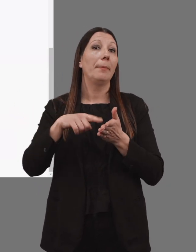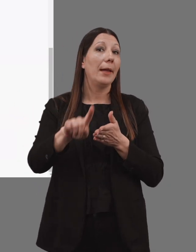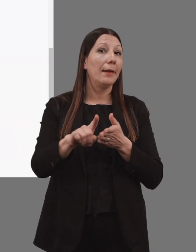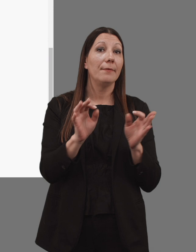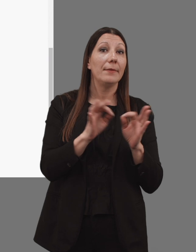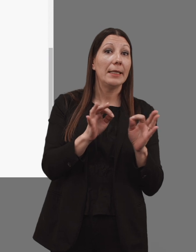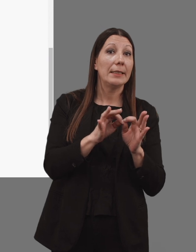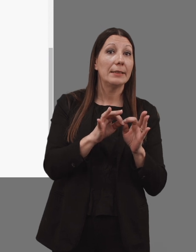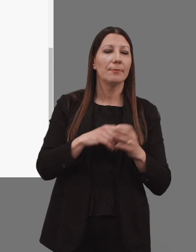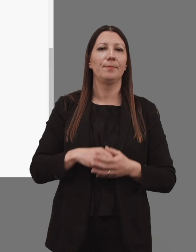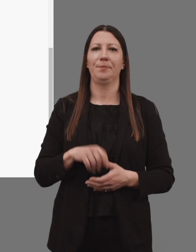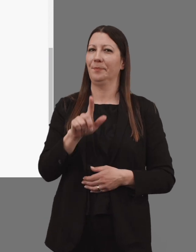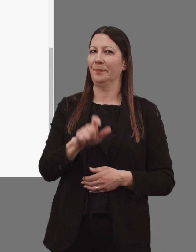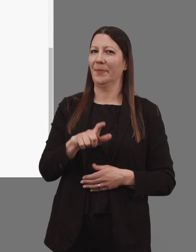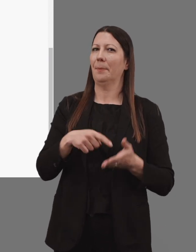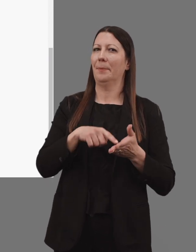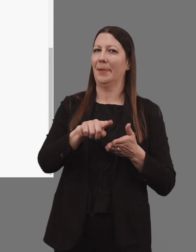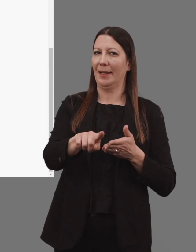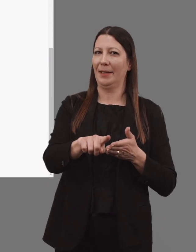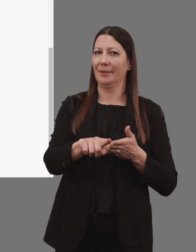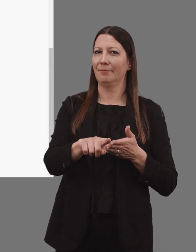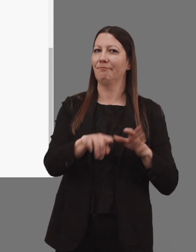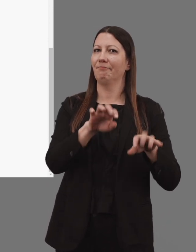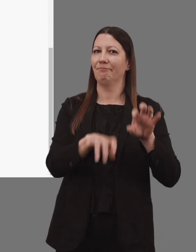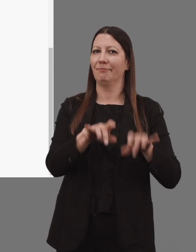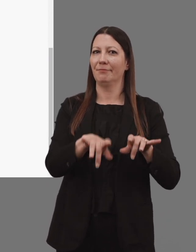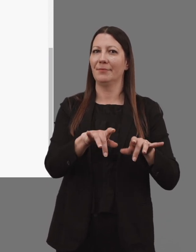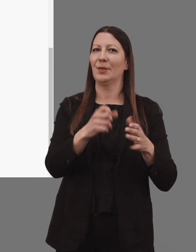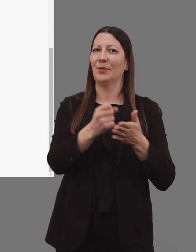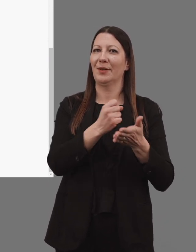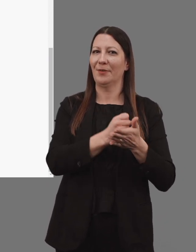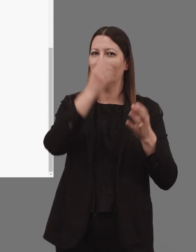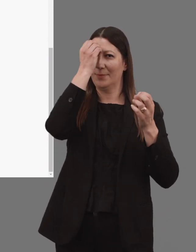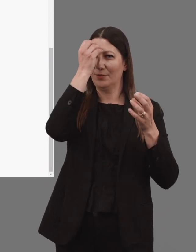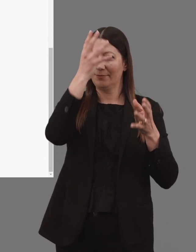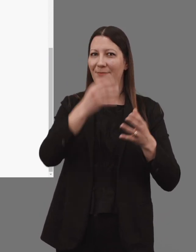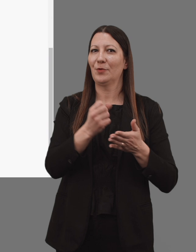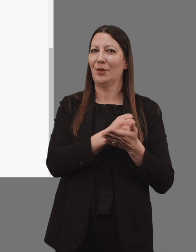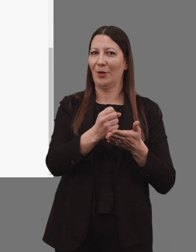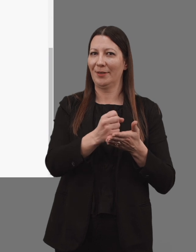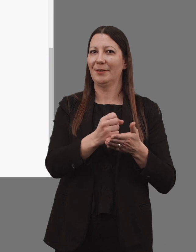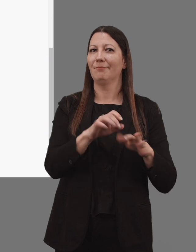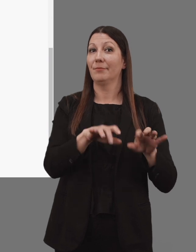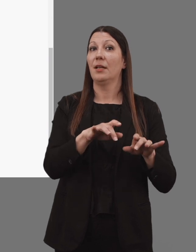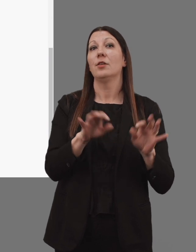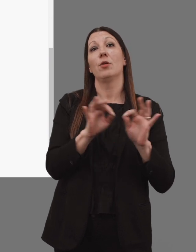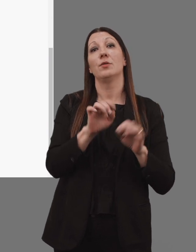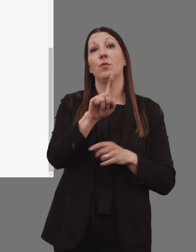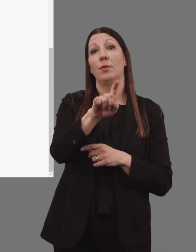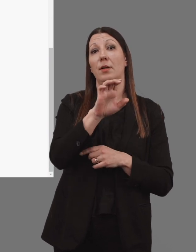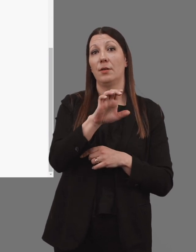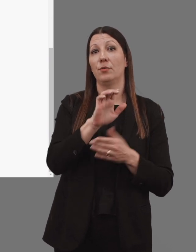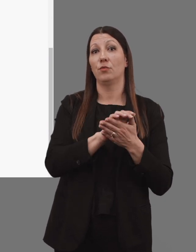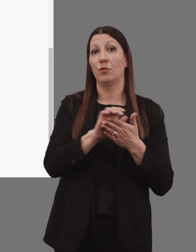fee. So you'll click pay here and then put in your credit card information. It is a $100 application fee for